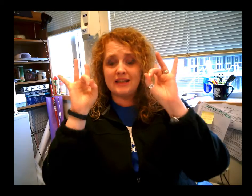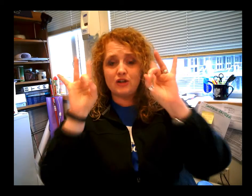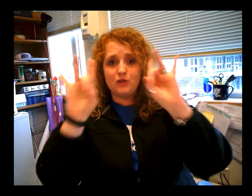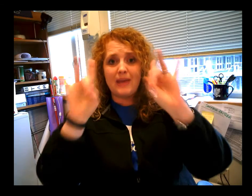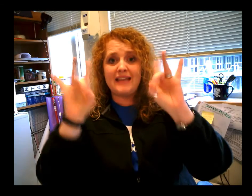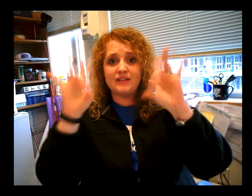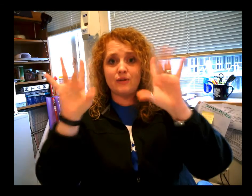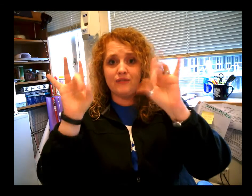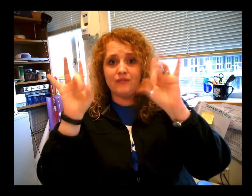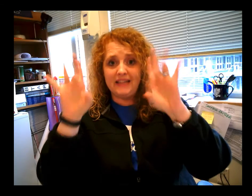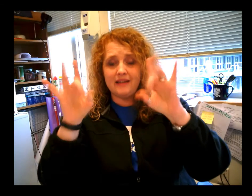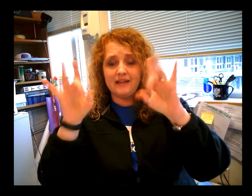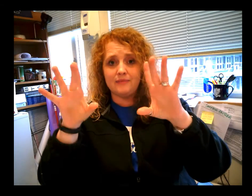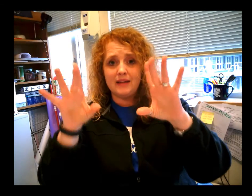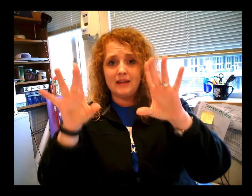2 8s. You're flicking it.